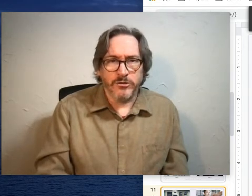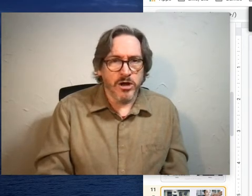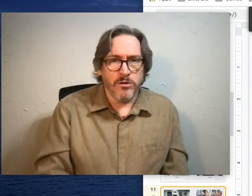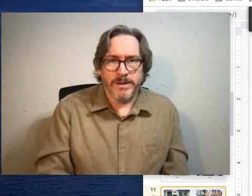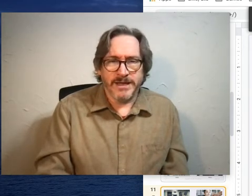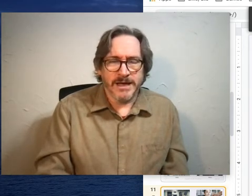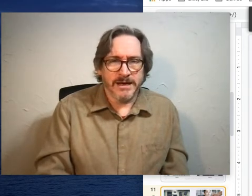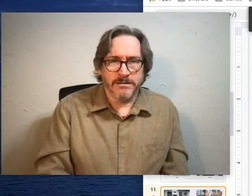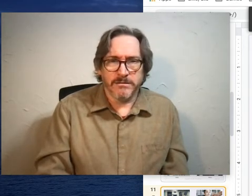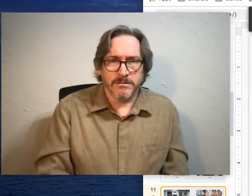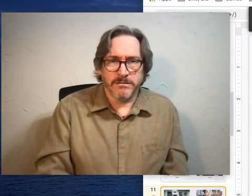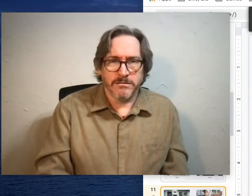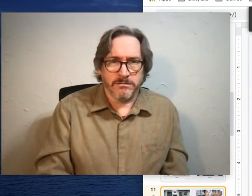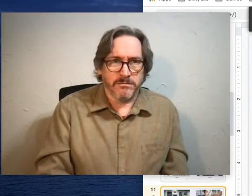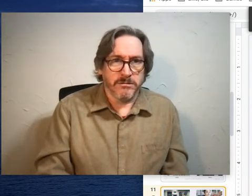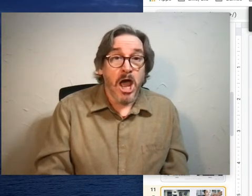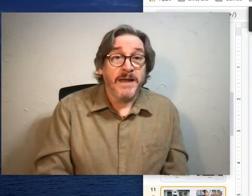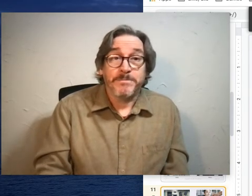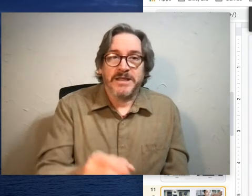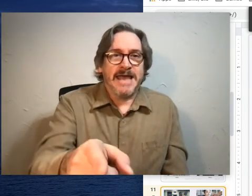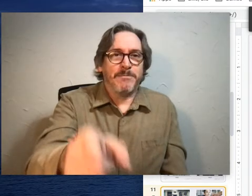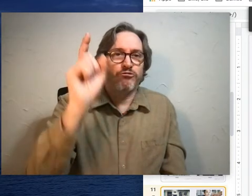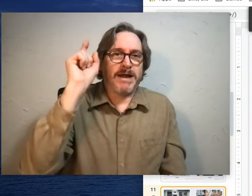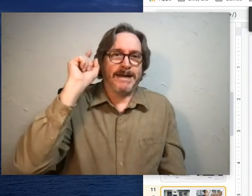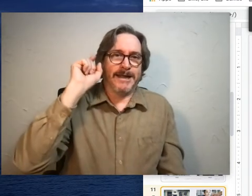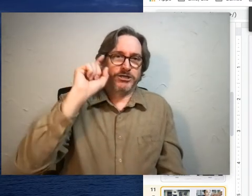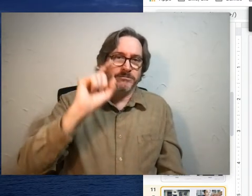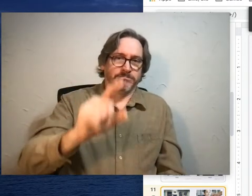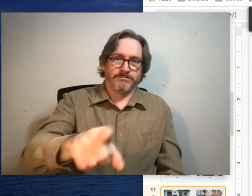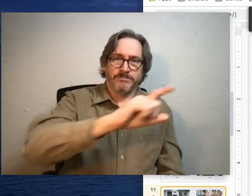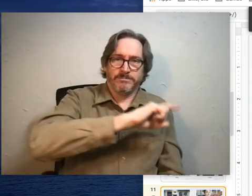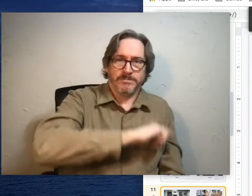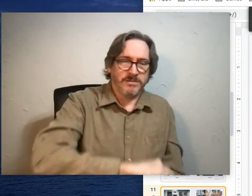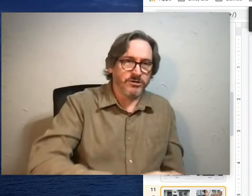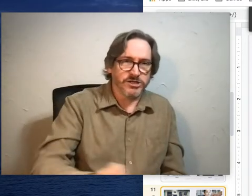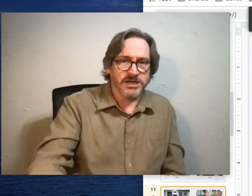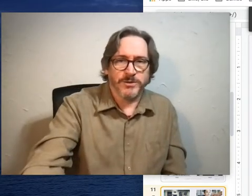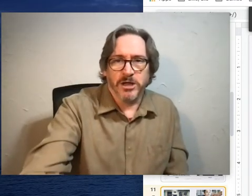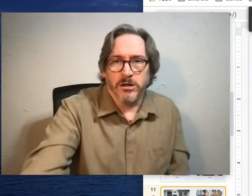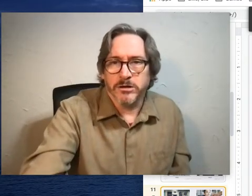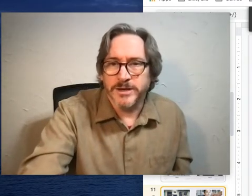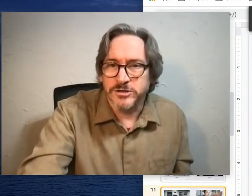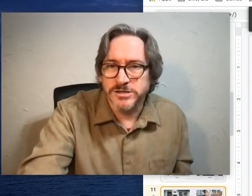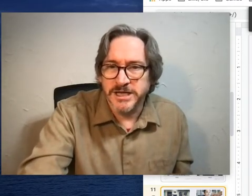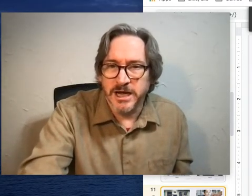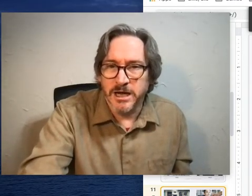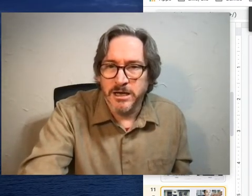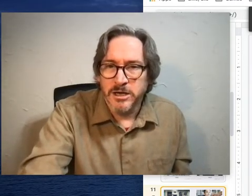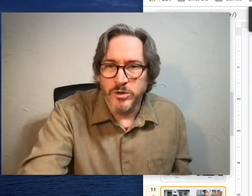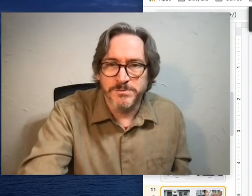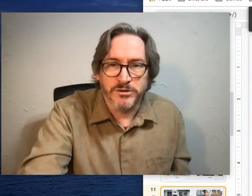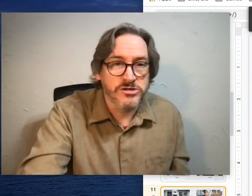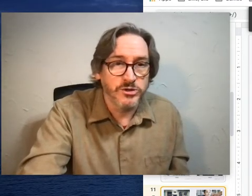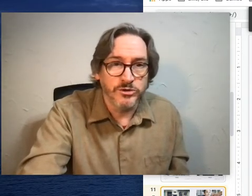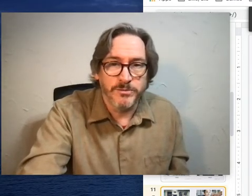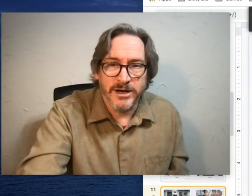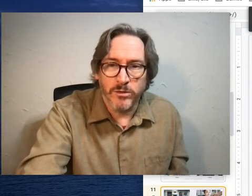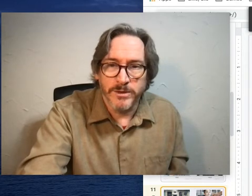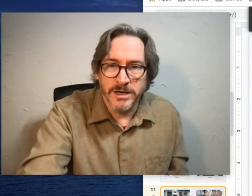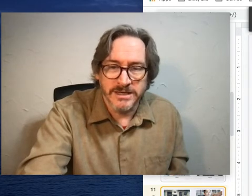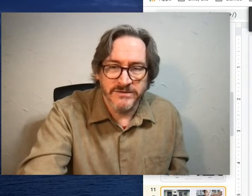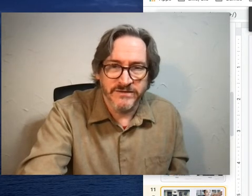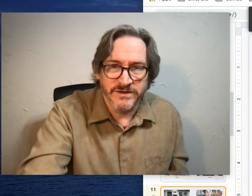I don't know. Maybe he got gamma radiation. They're just not showing the Hulk pictures. He was pursued